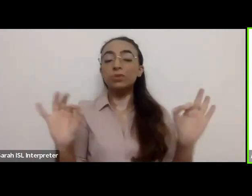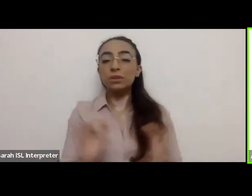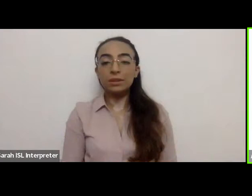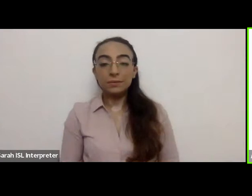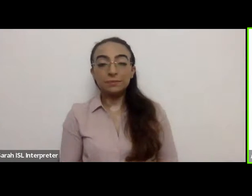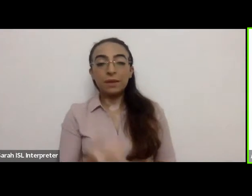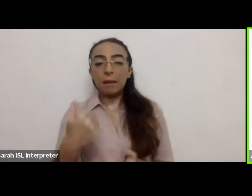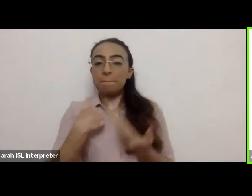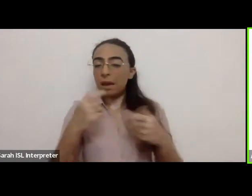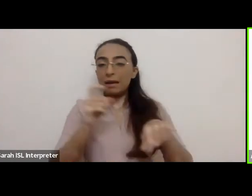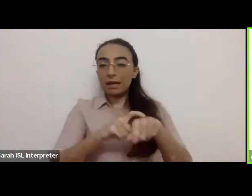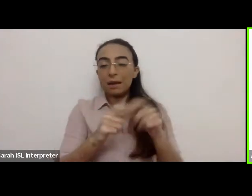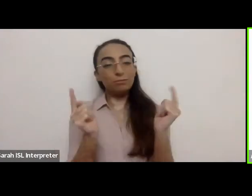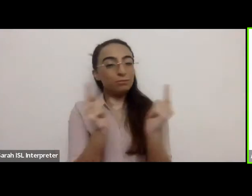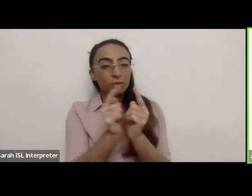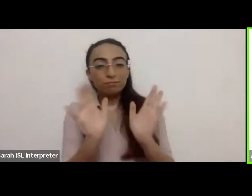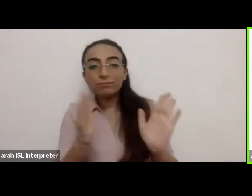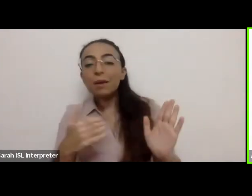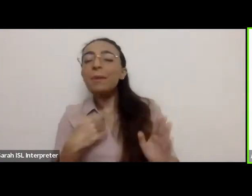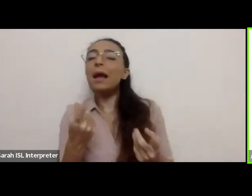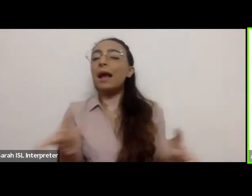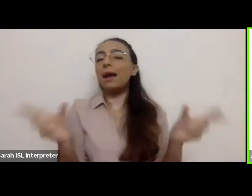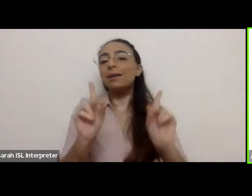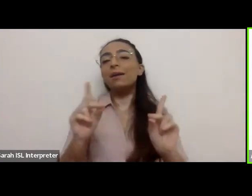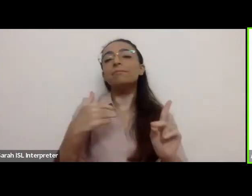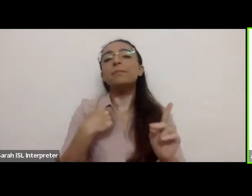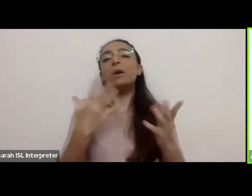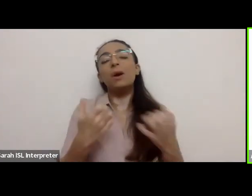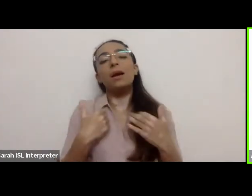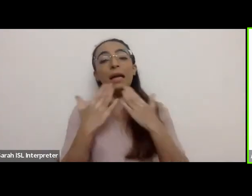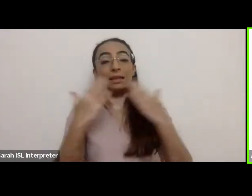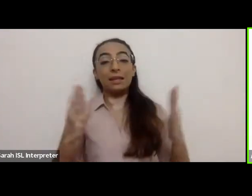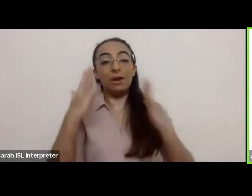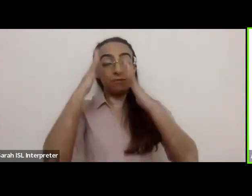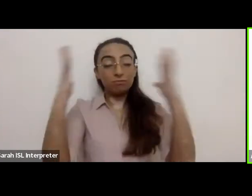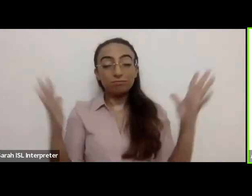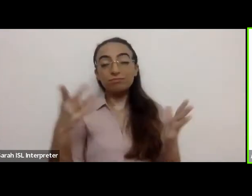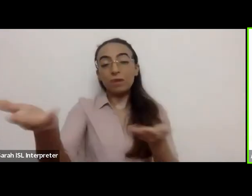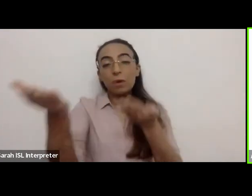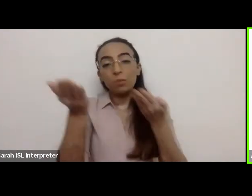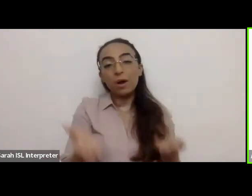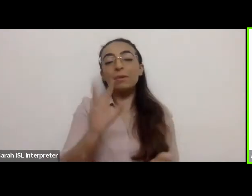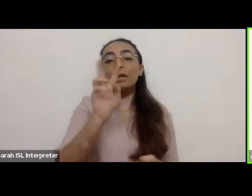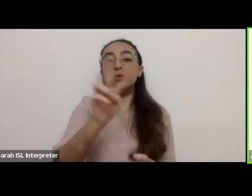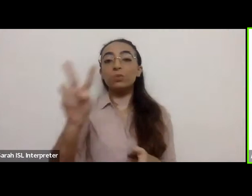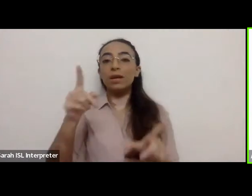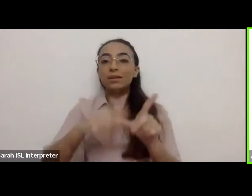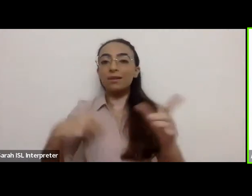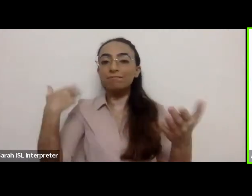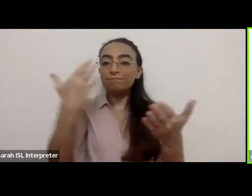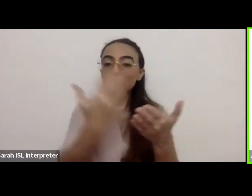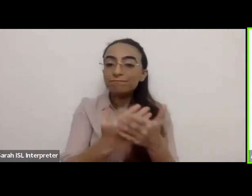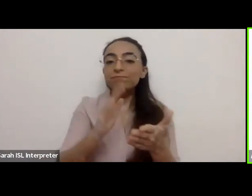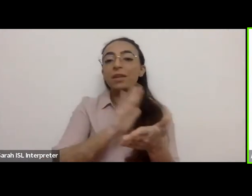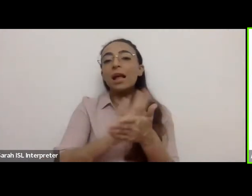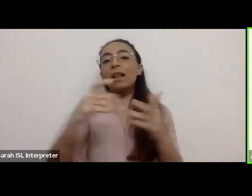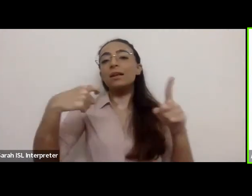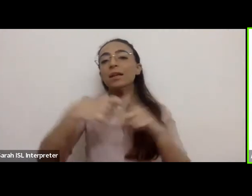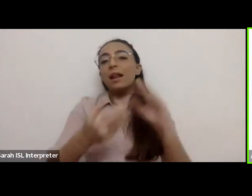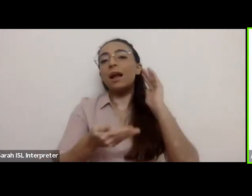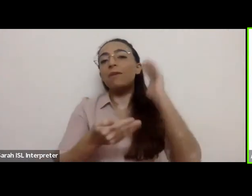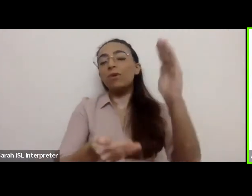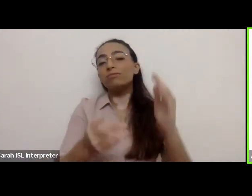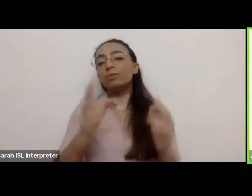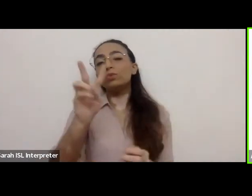again like to welcome each one of you to this 22nd NCPEDP-MIndtree Helen Keller Award 2021.